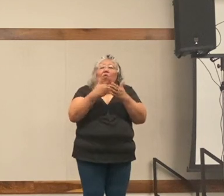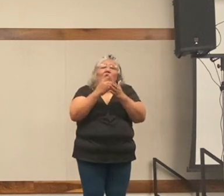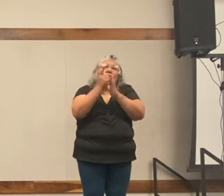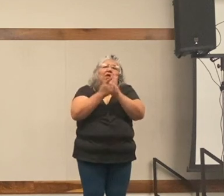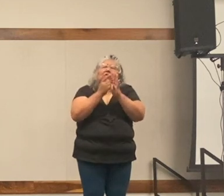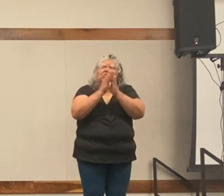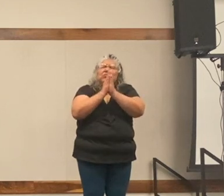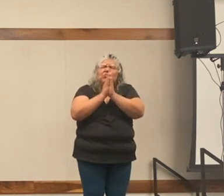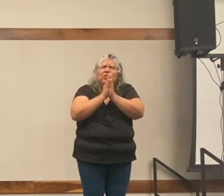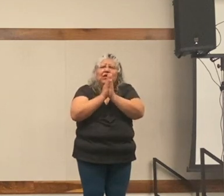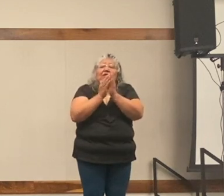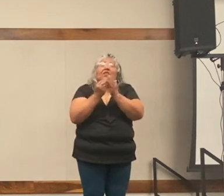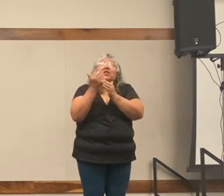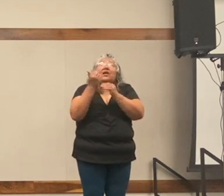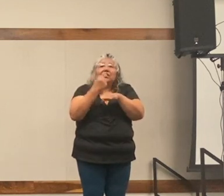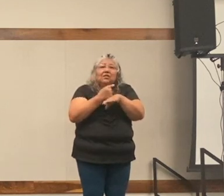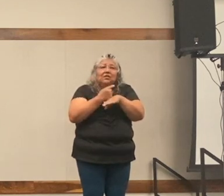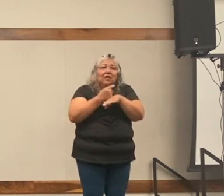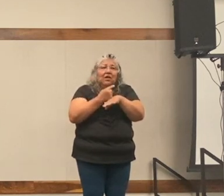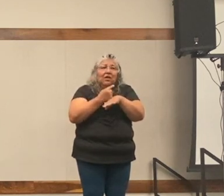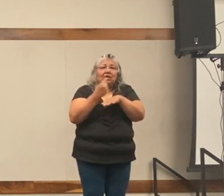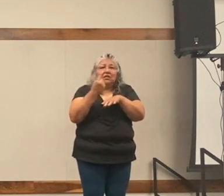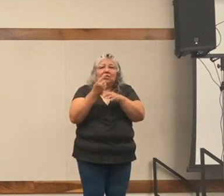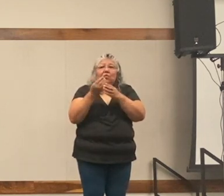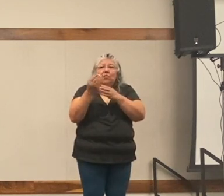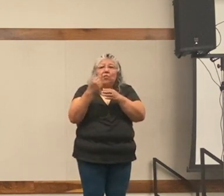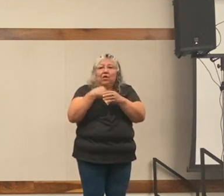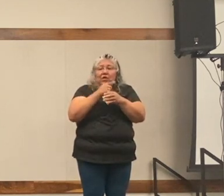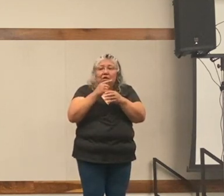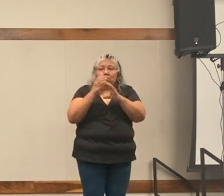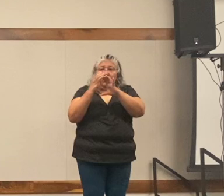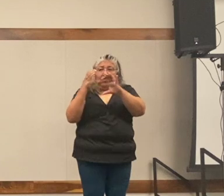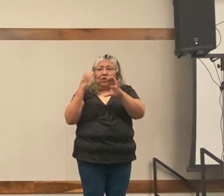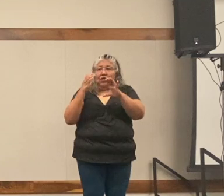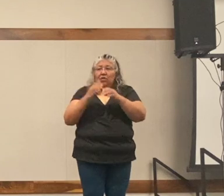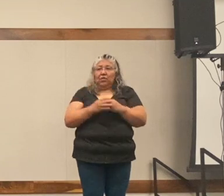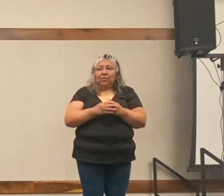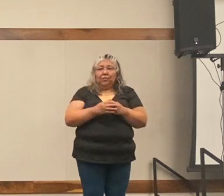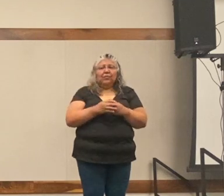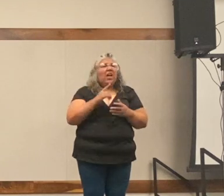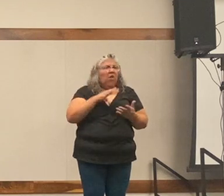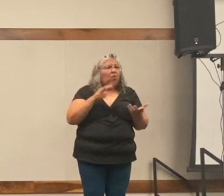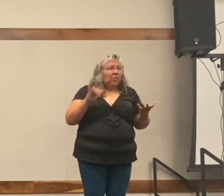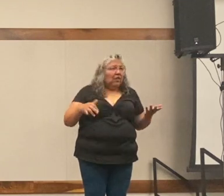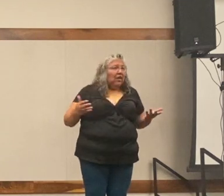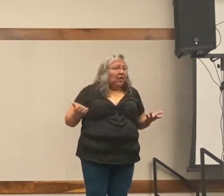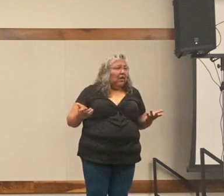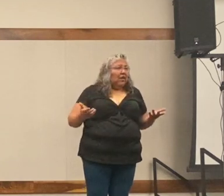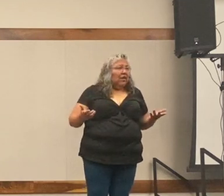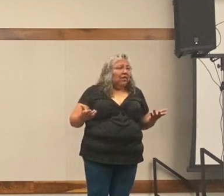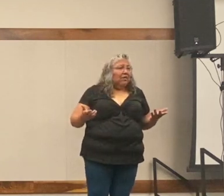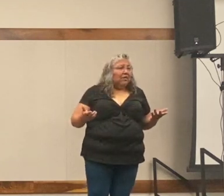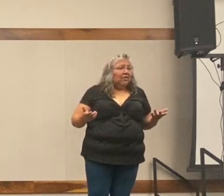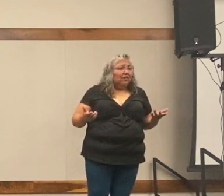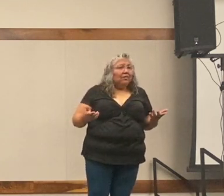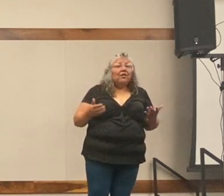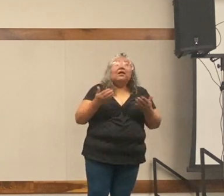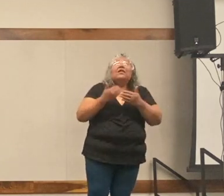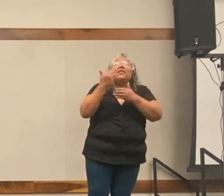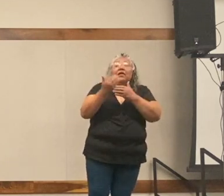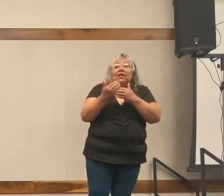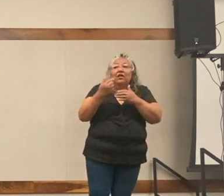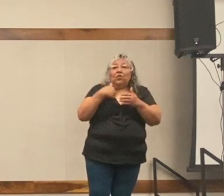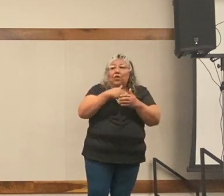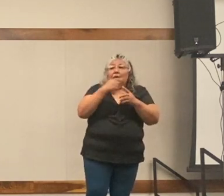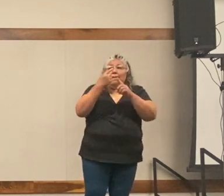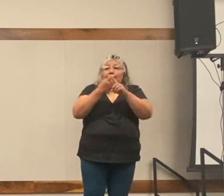praying. The next day, someone bought us a trailer. How cool is that? Right? Then